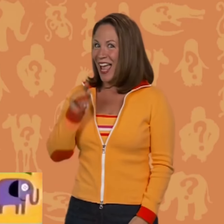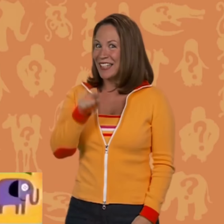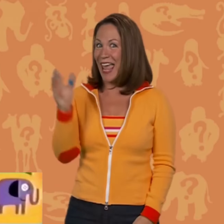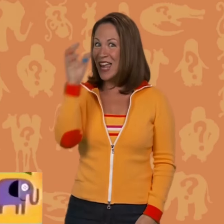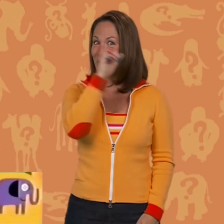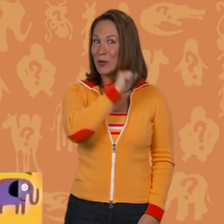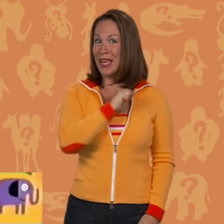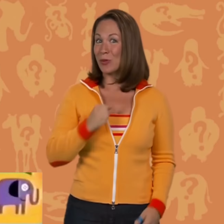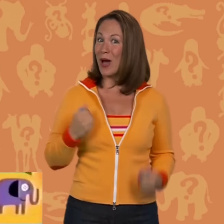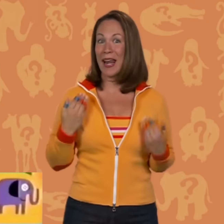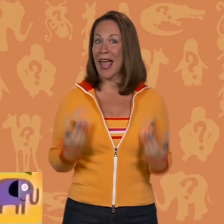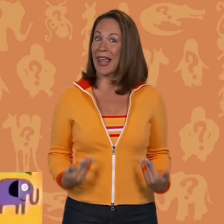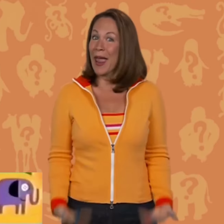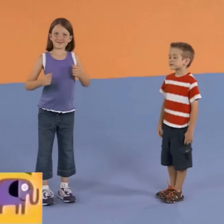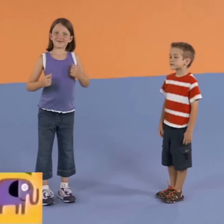Can you guess what I am?